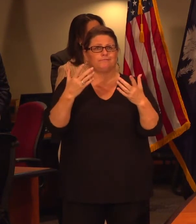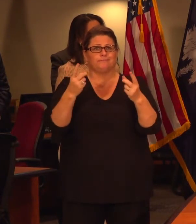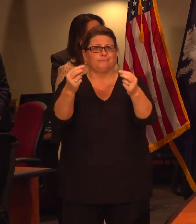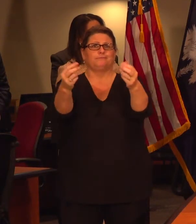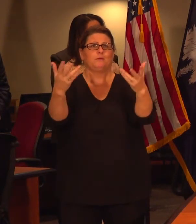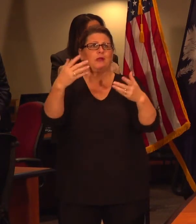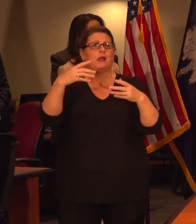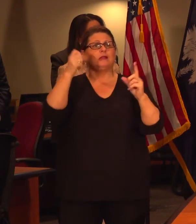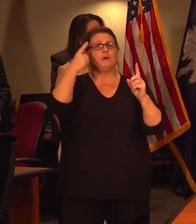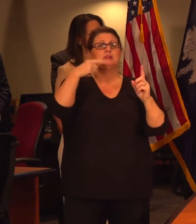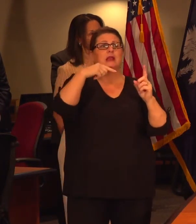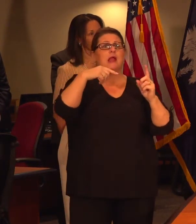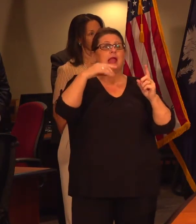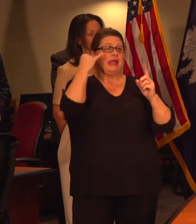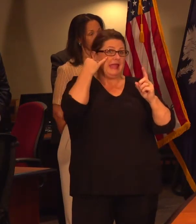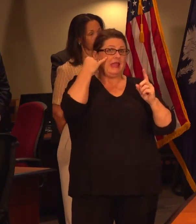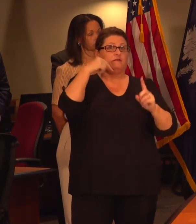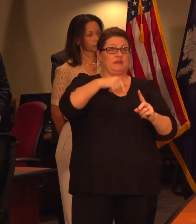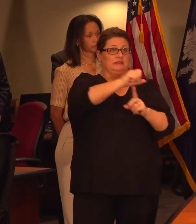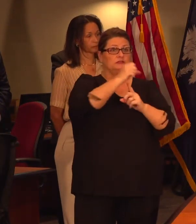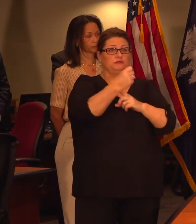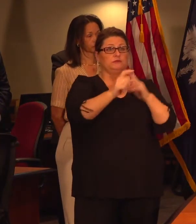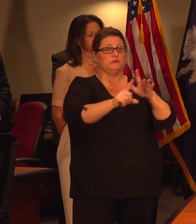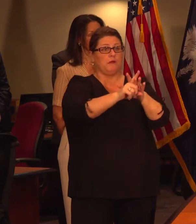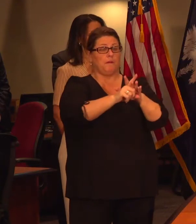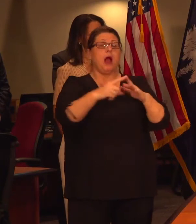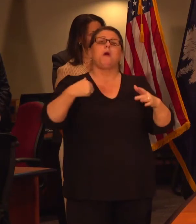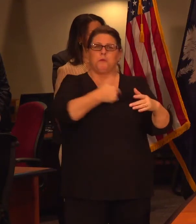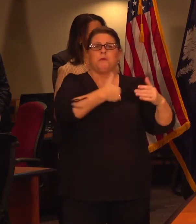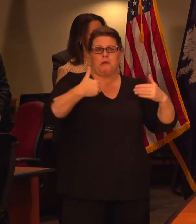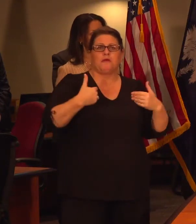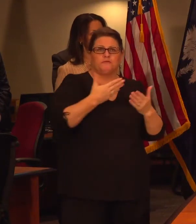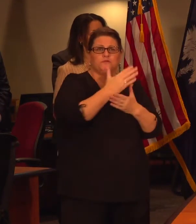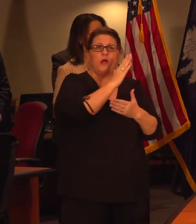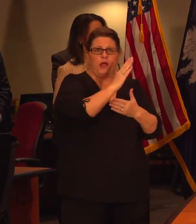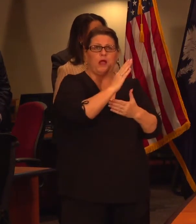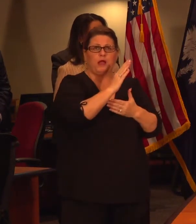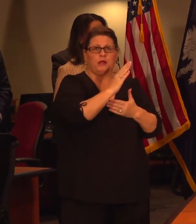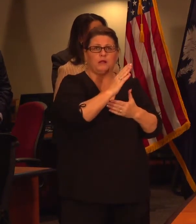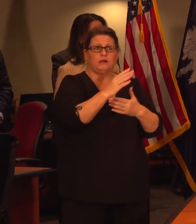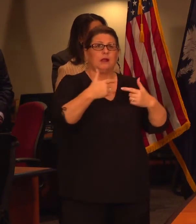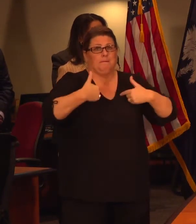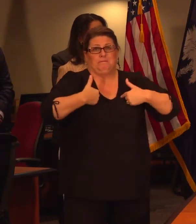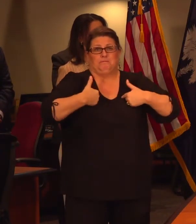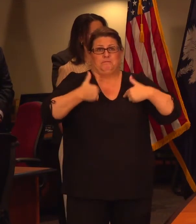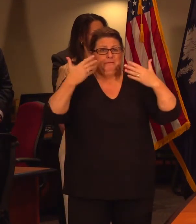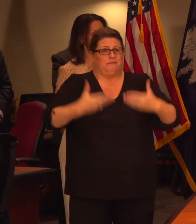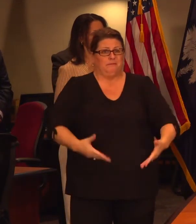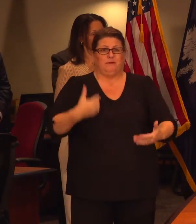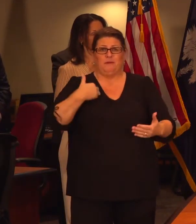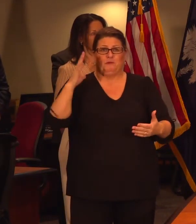for situations such as this, so that we don't forget. You know, of course, personally, I've been a